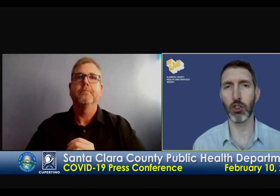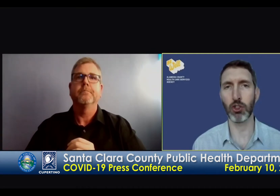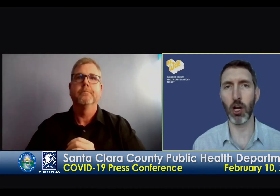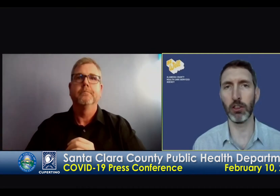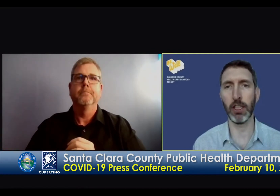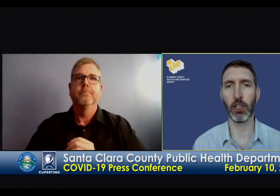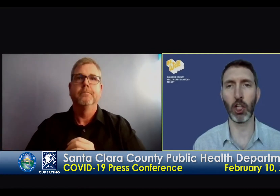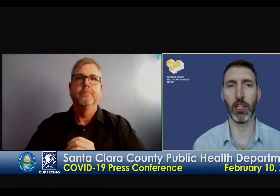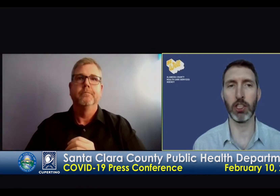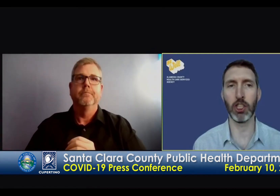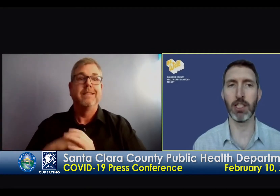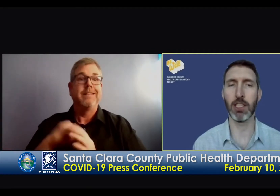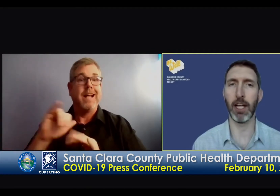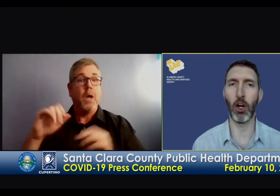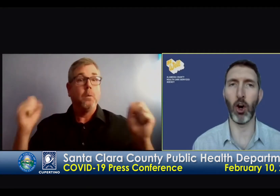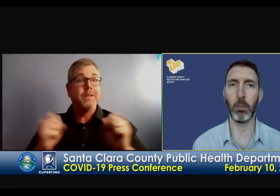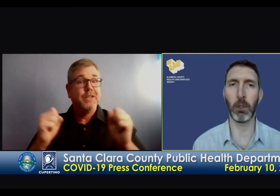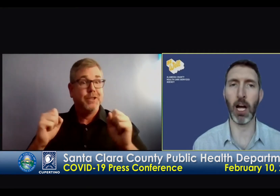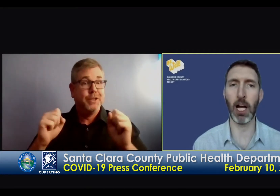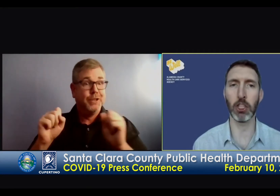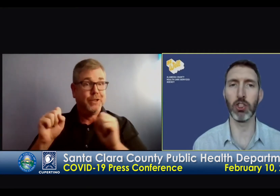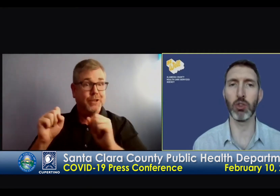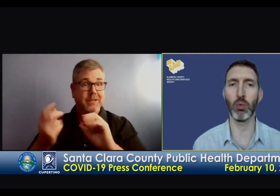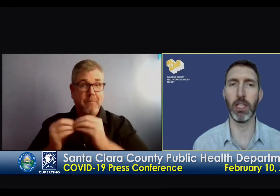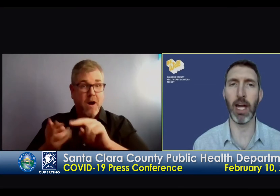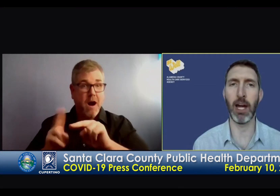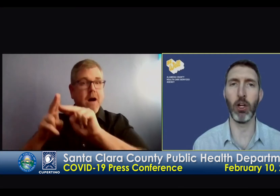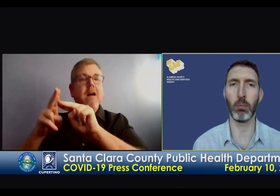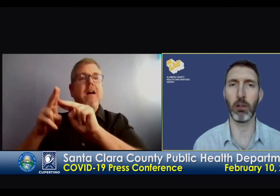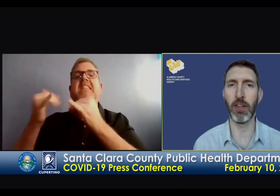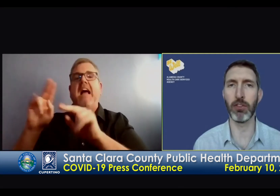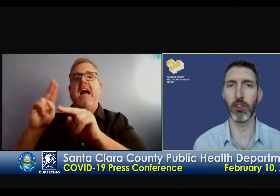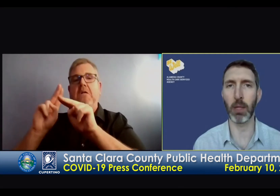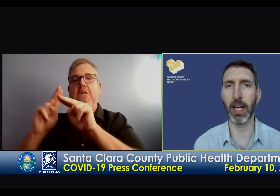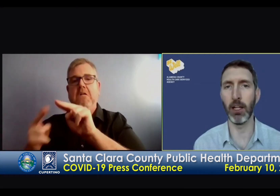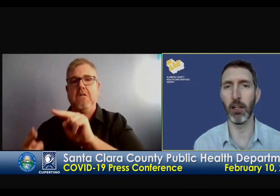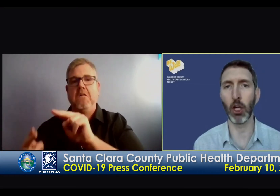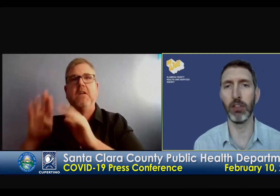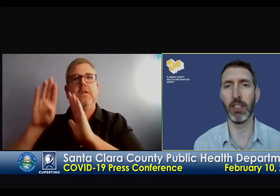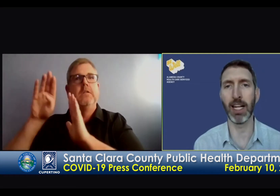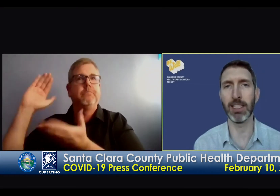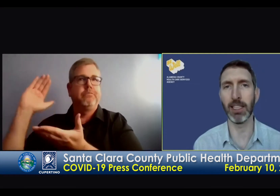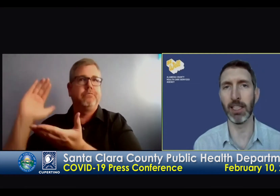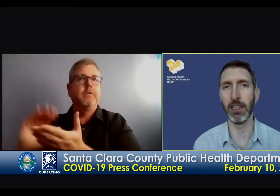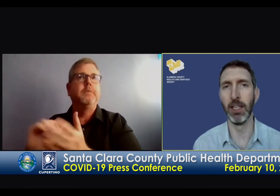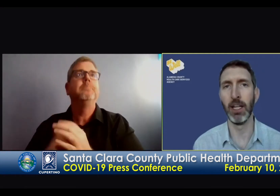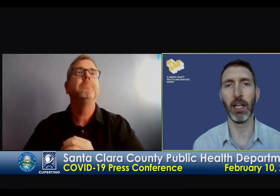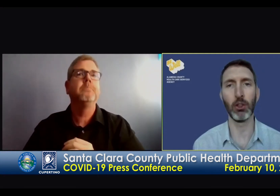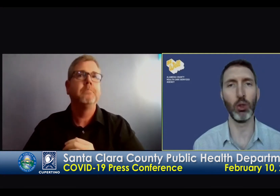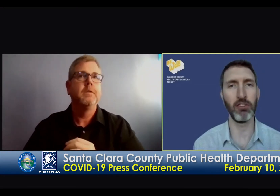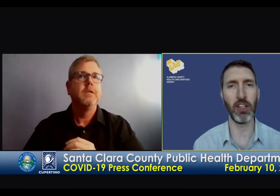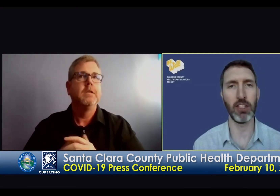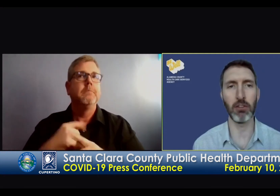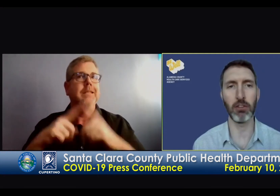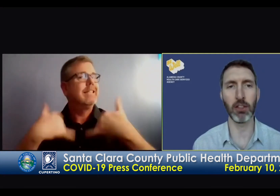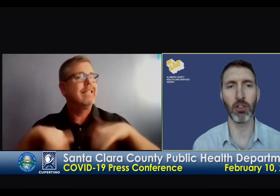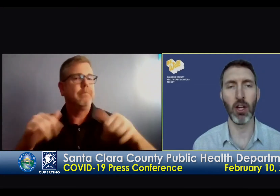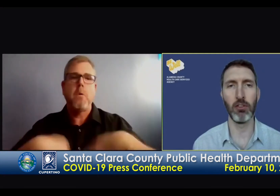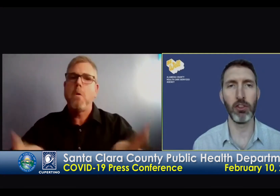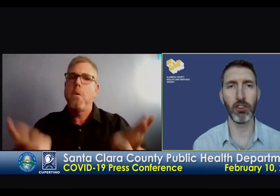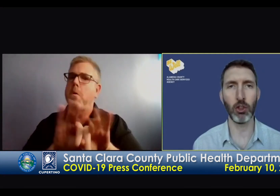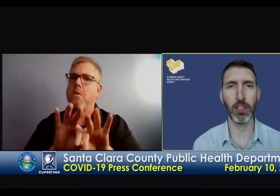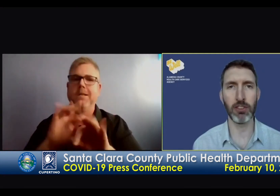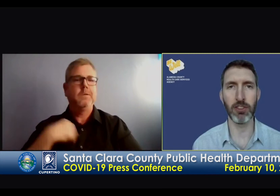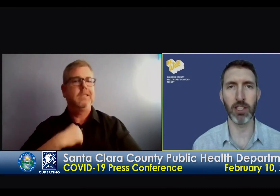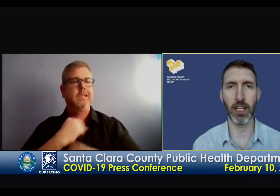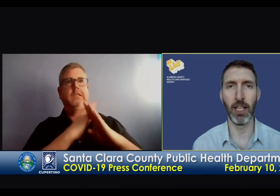are strongly encouraged to take all precautions we now know prevent the spread of COVID-19, including face coverings,